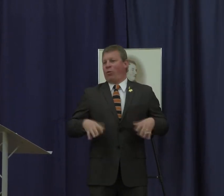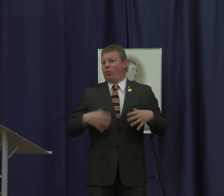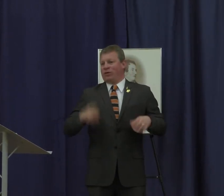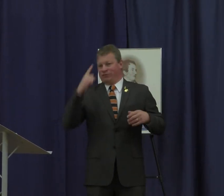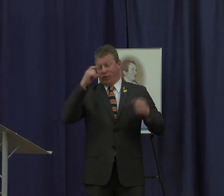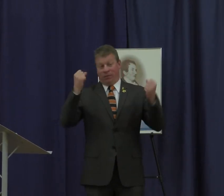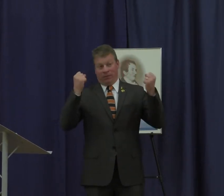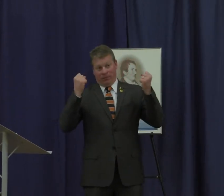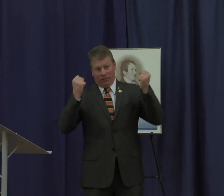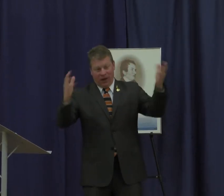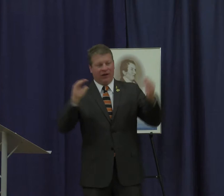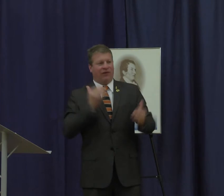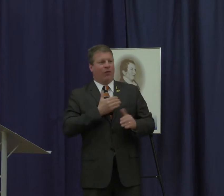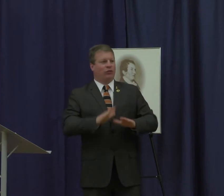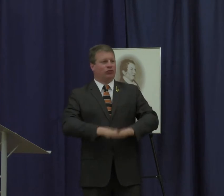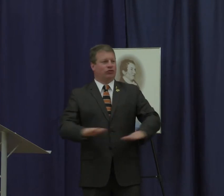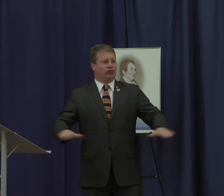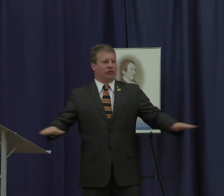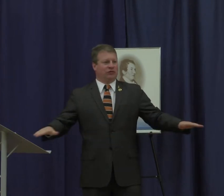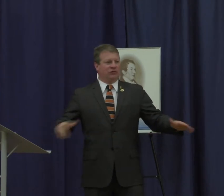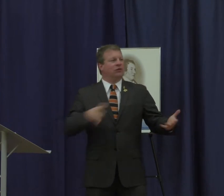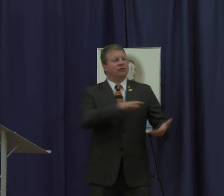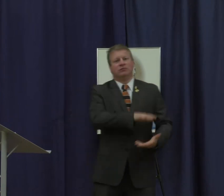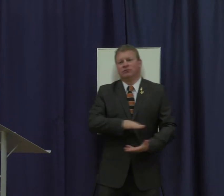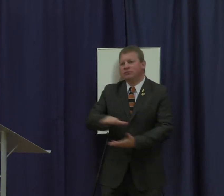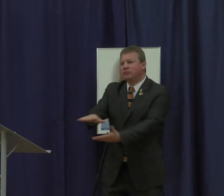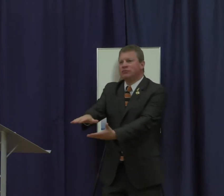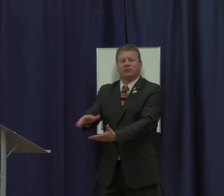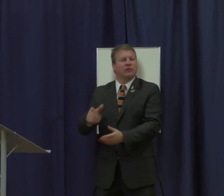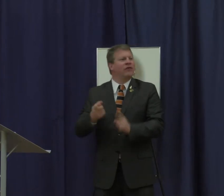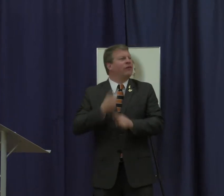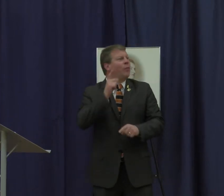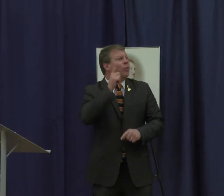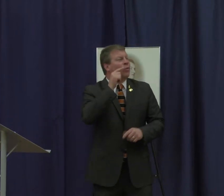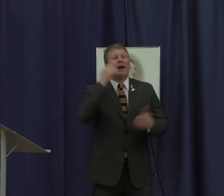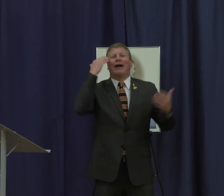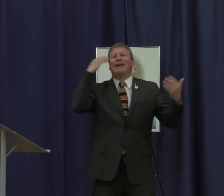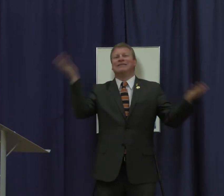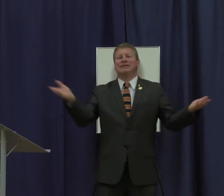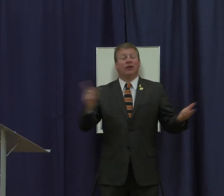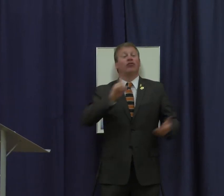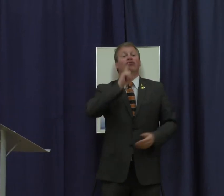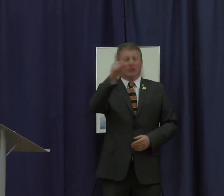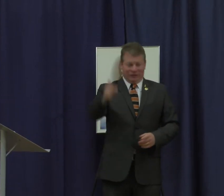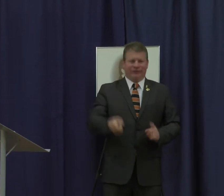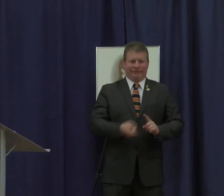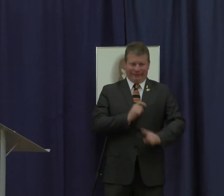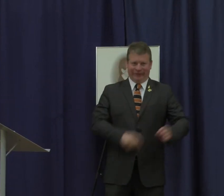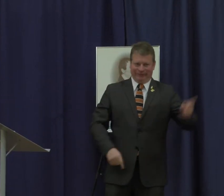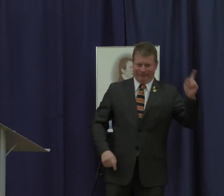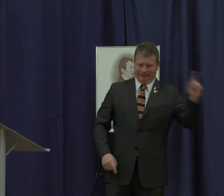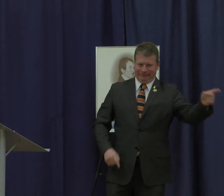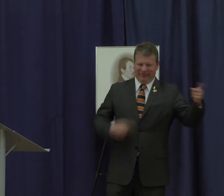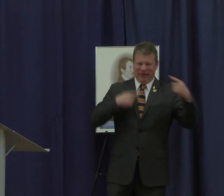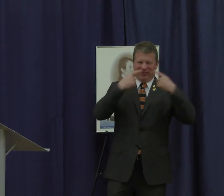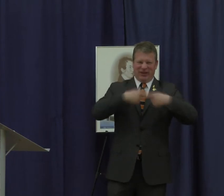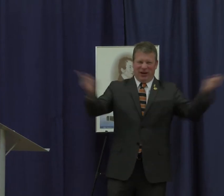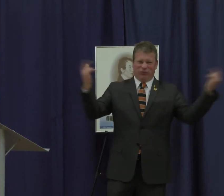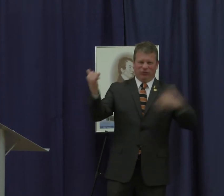She anonymously buys clothing for our children. And nobody knows where they come from, but they're from her, so